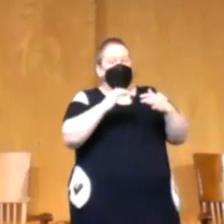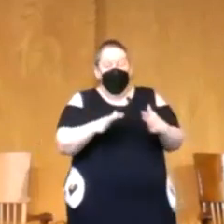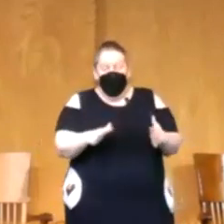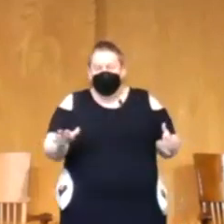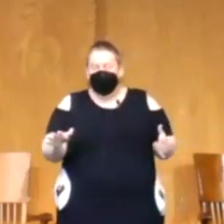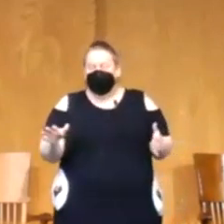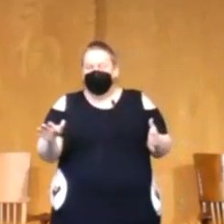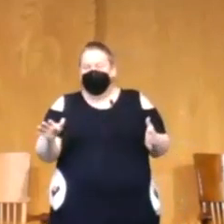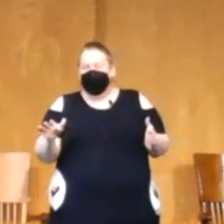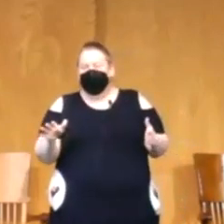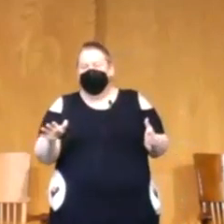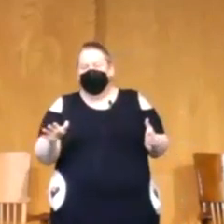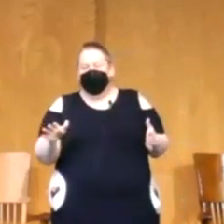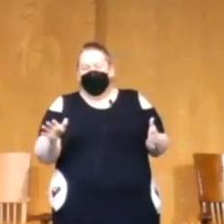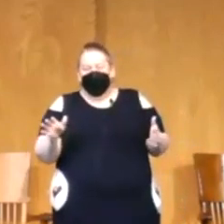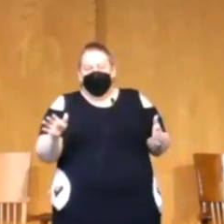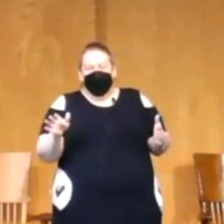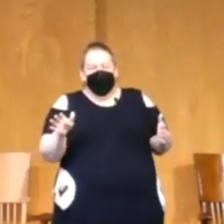only oxygen,